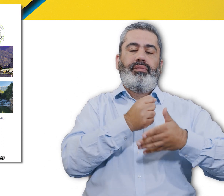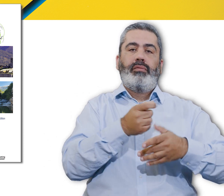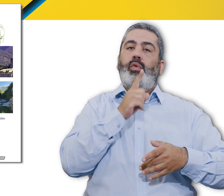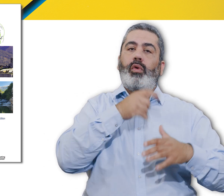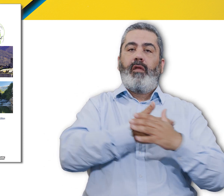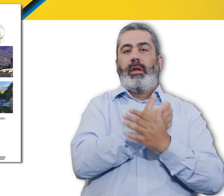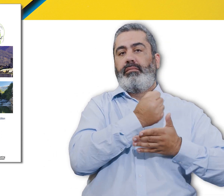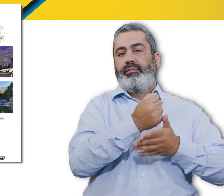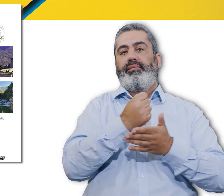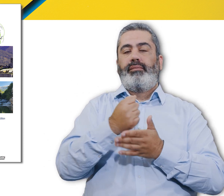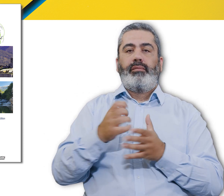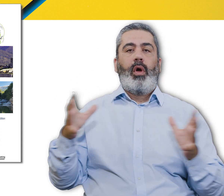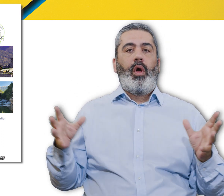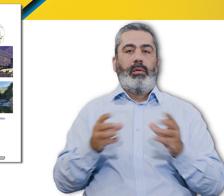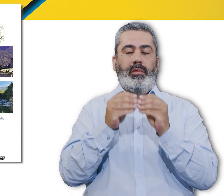Greece-Albania